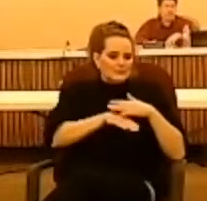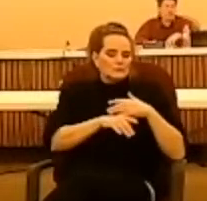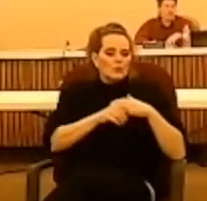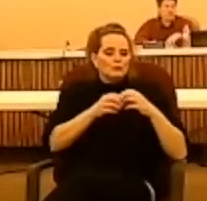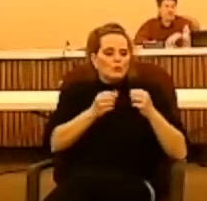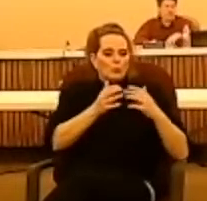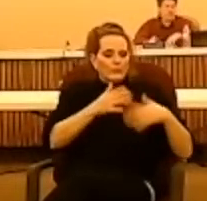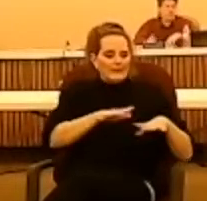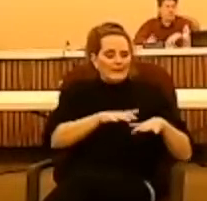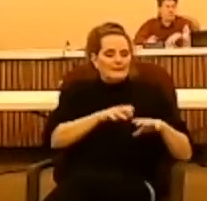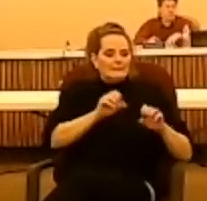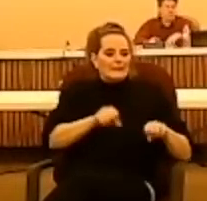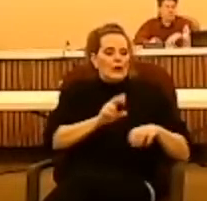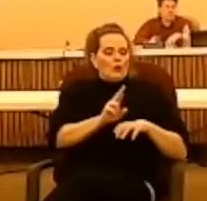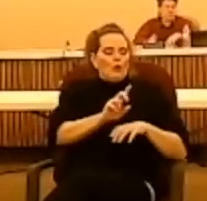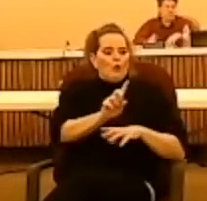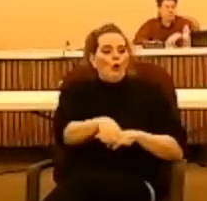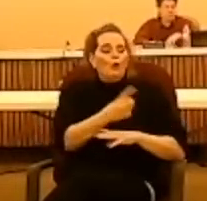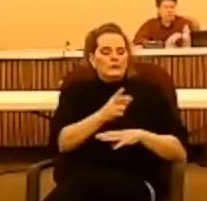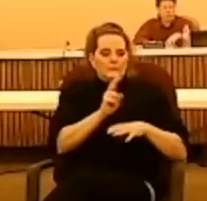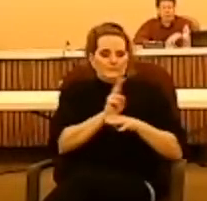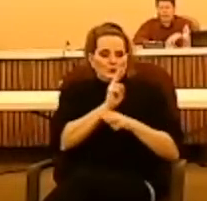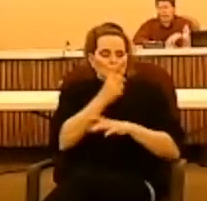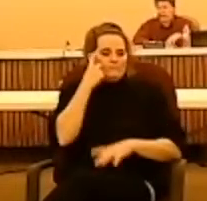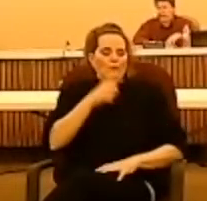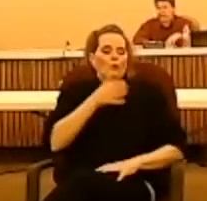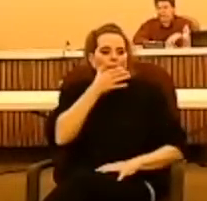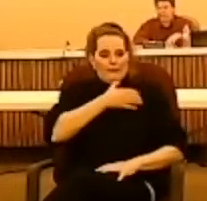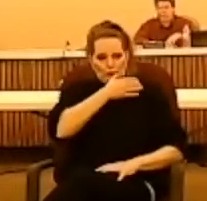only be used for agriculture. So